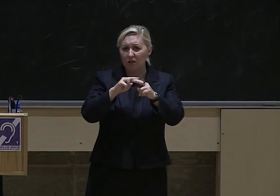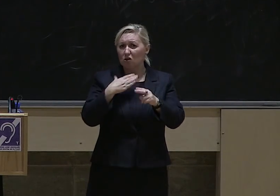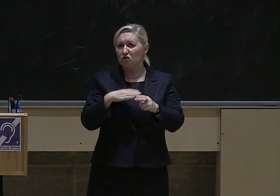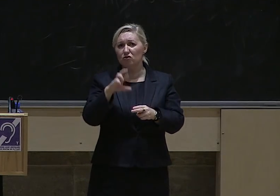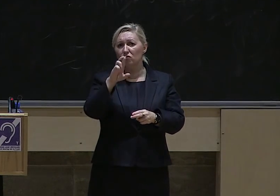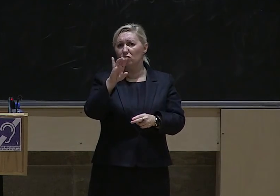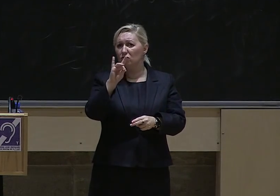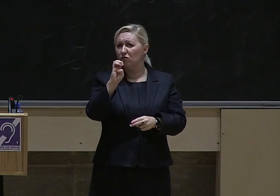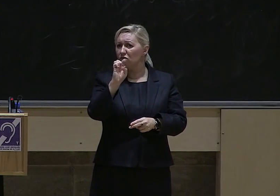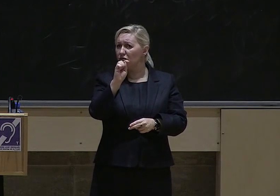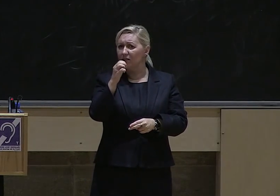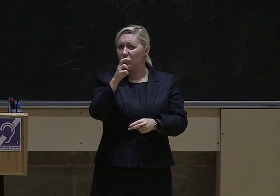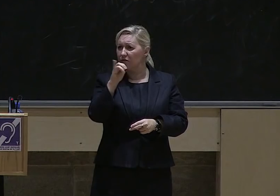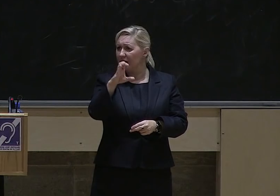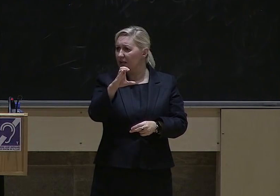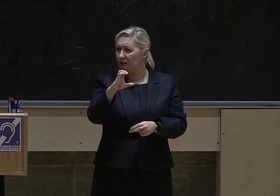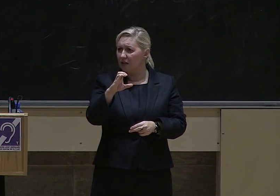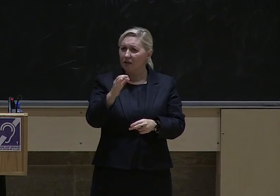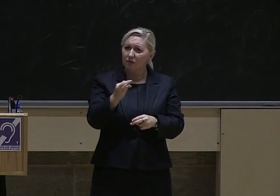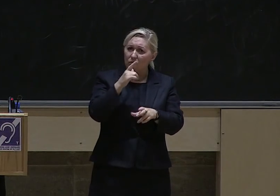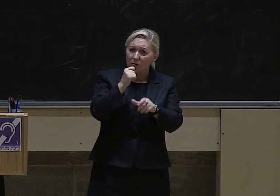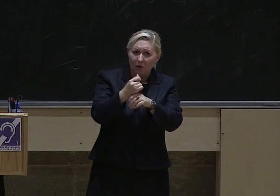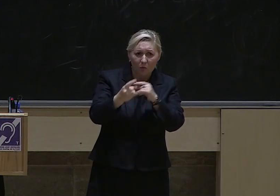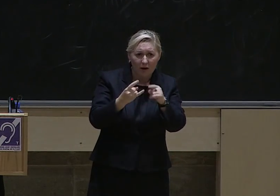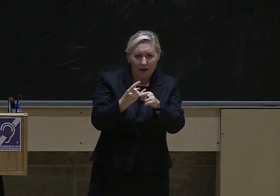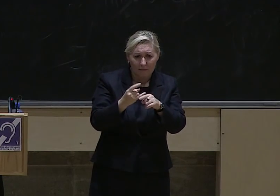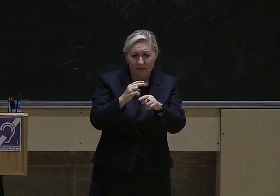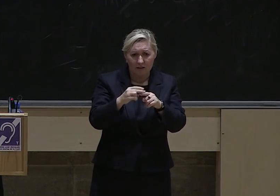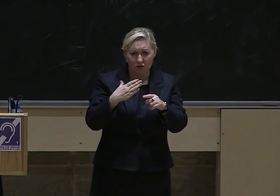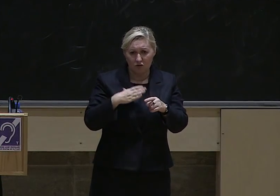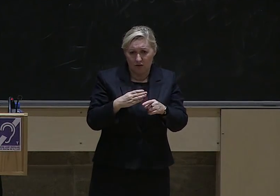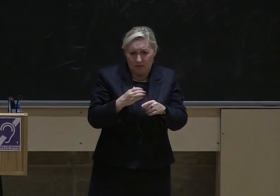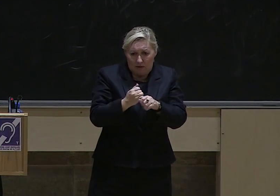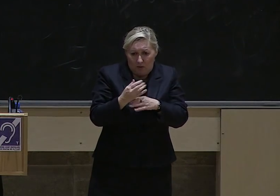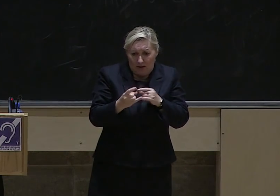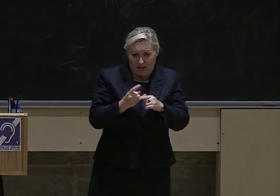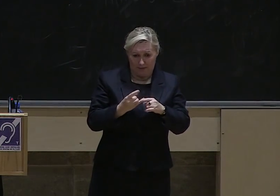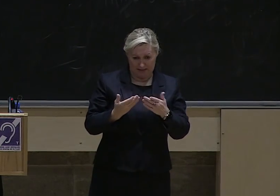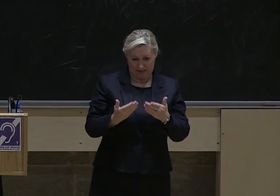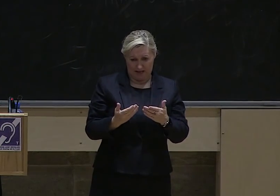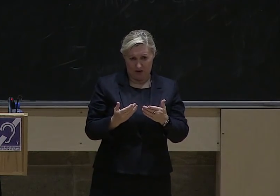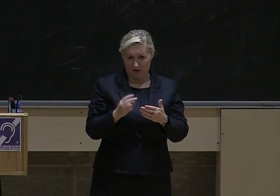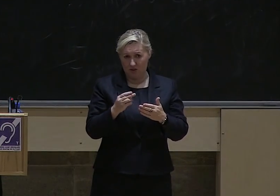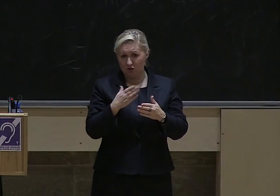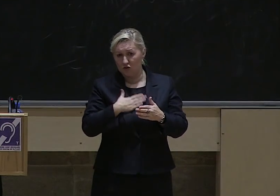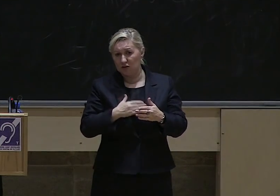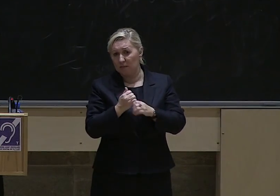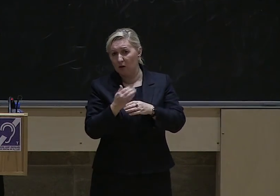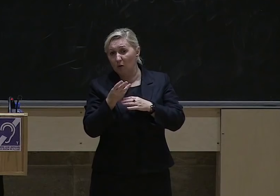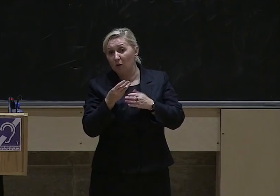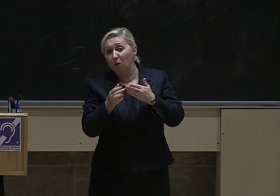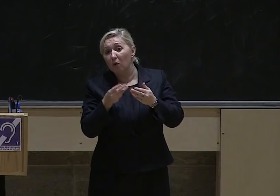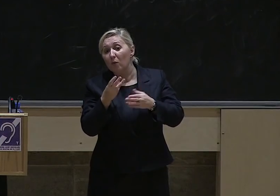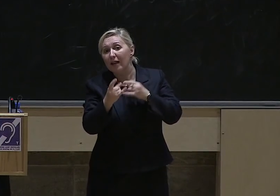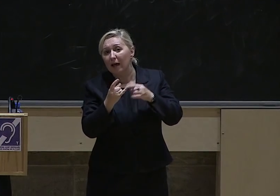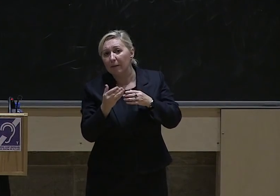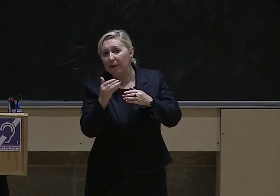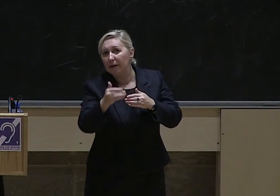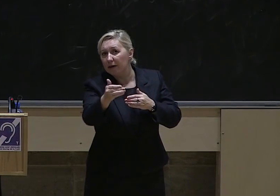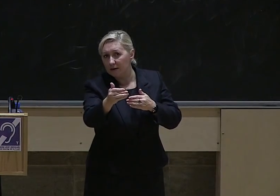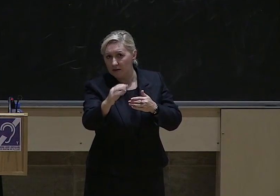It's worldwide. So, all told, trends discernible 5 years ago are now evolving fast, and